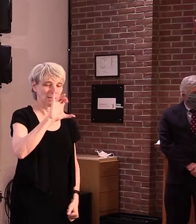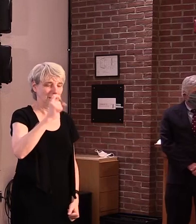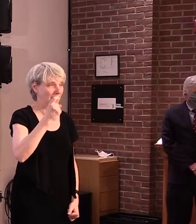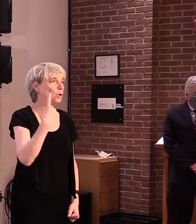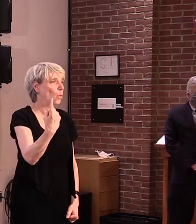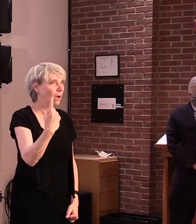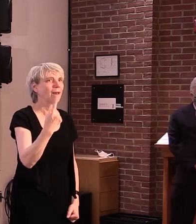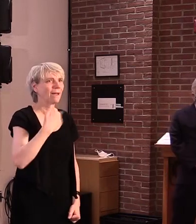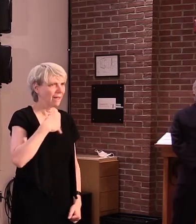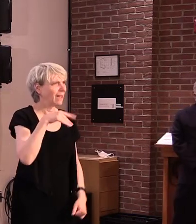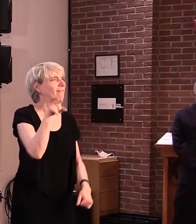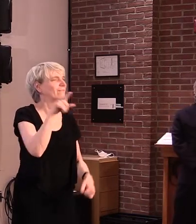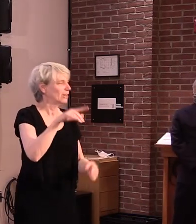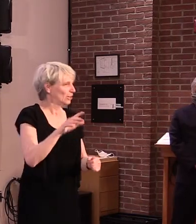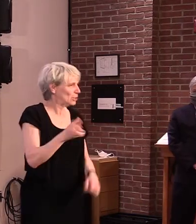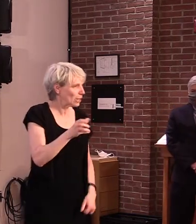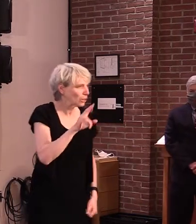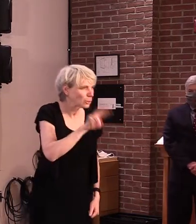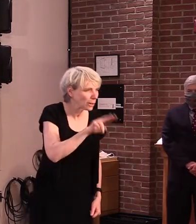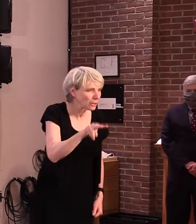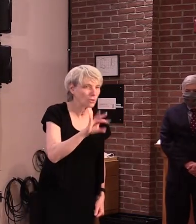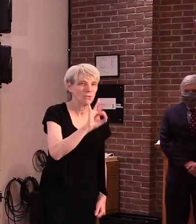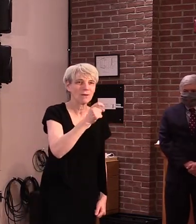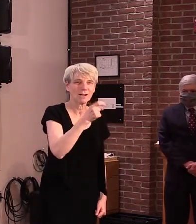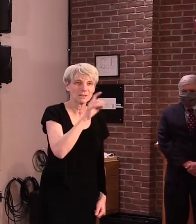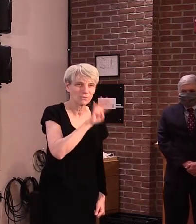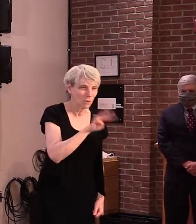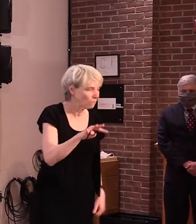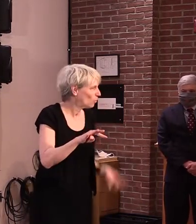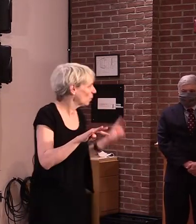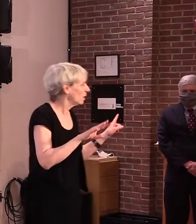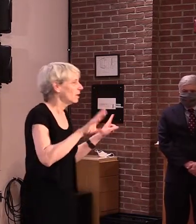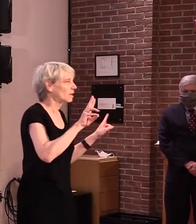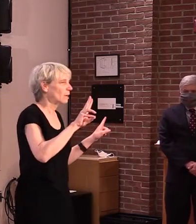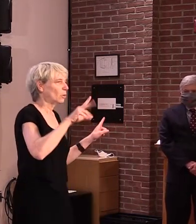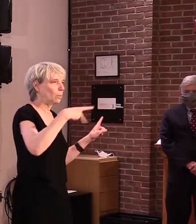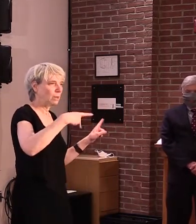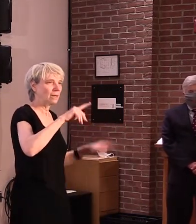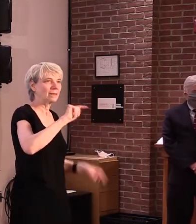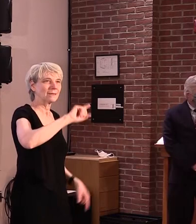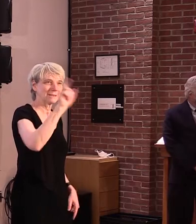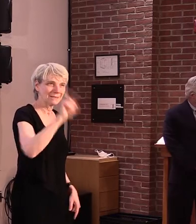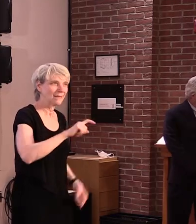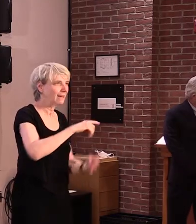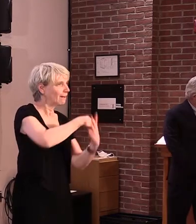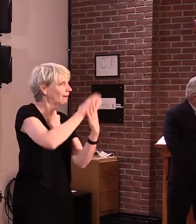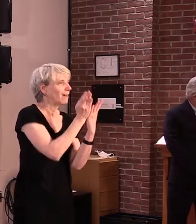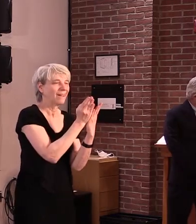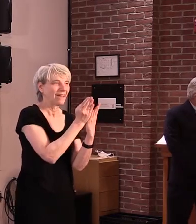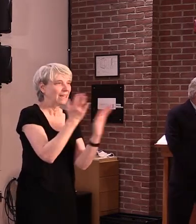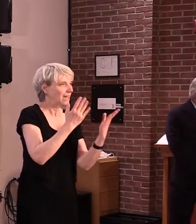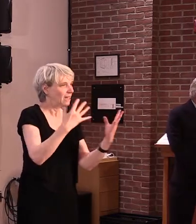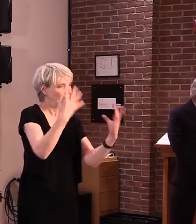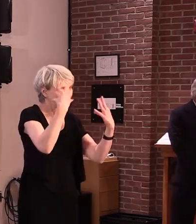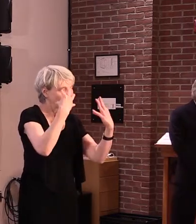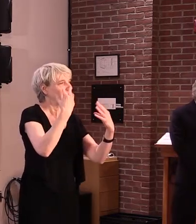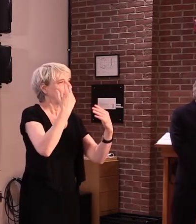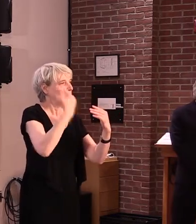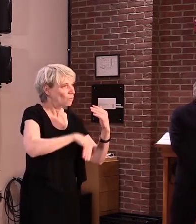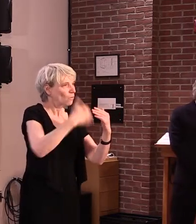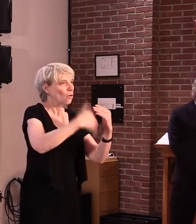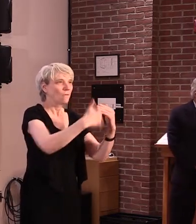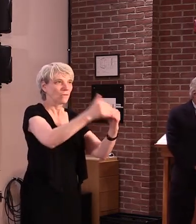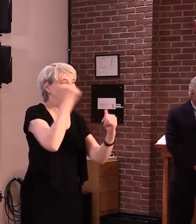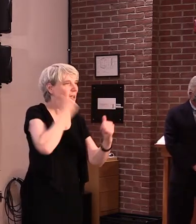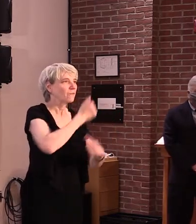Access, Channel 22, Fox 44, and WPTZ as well. They've all covered this, so we thank